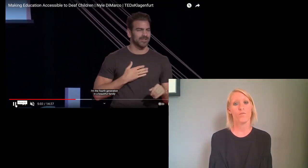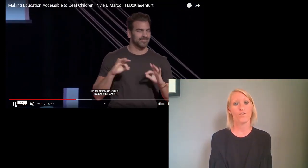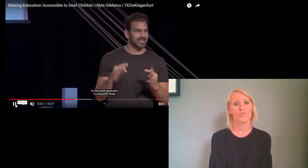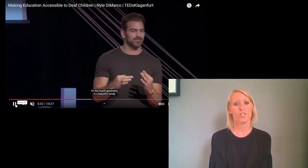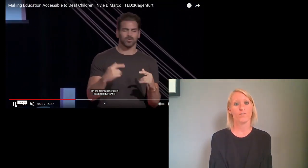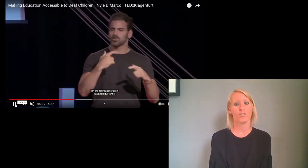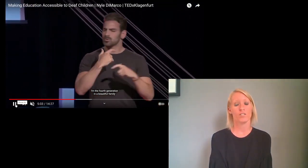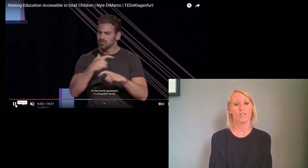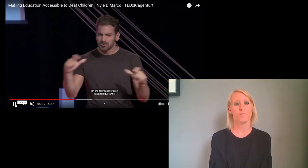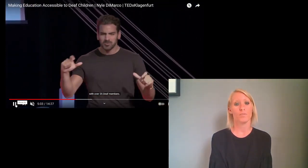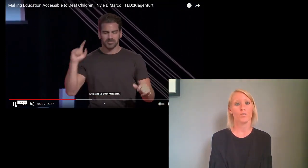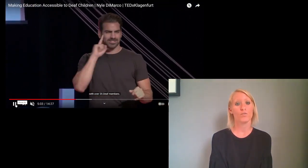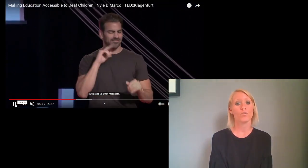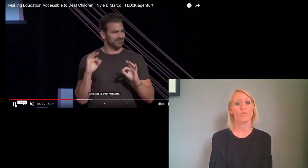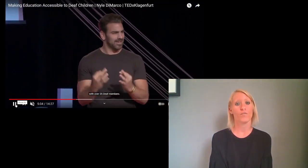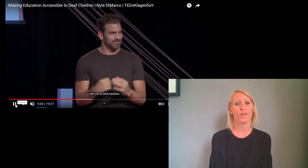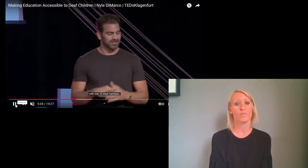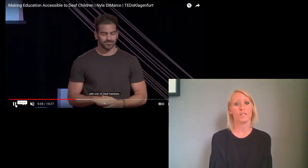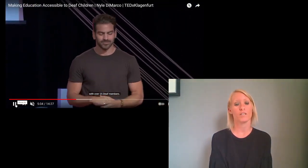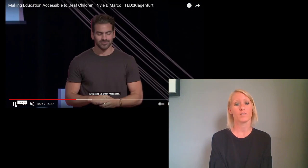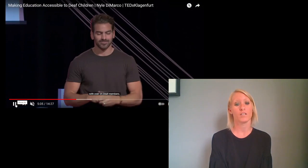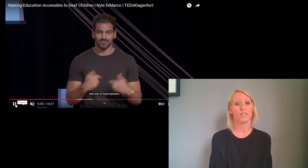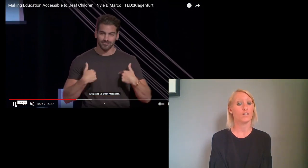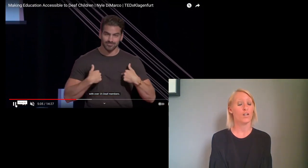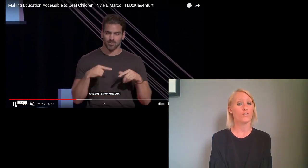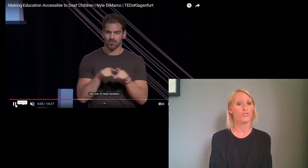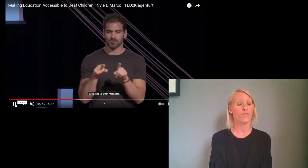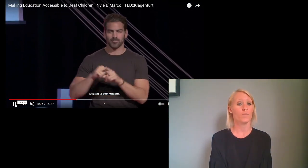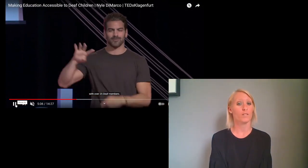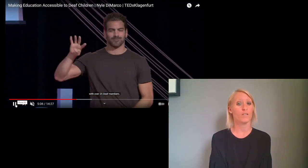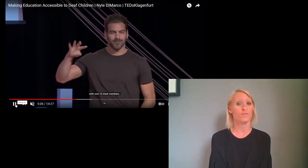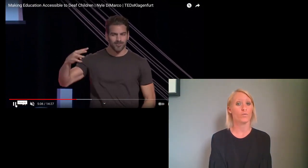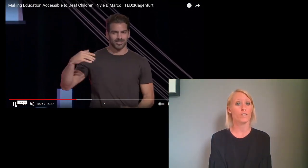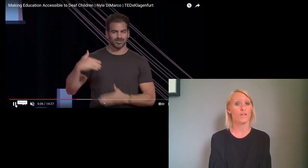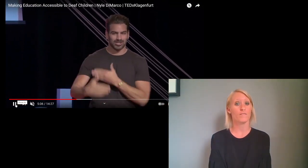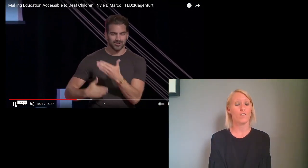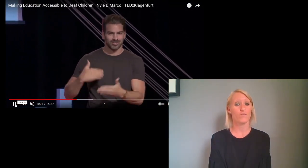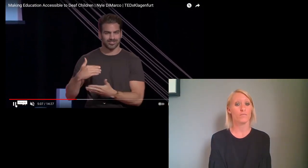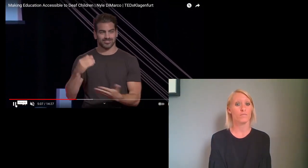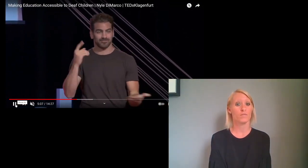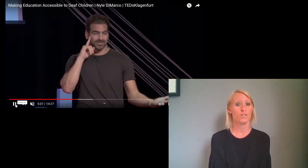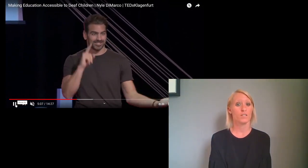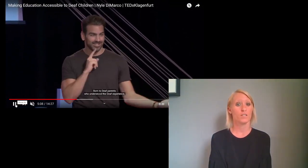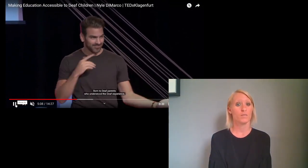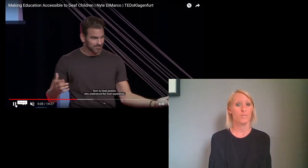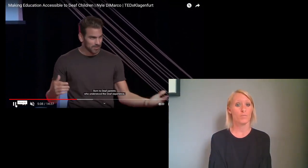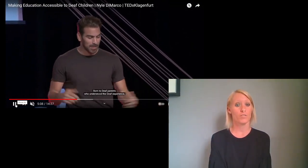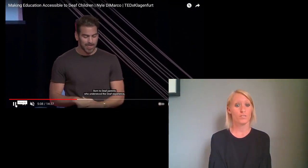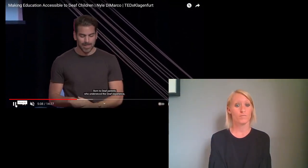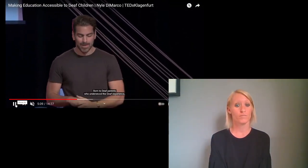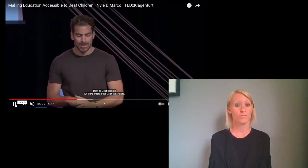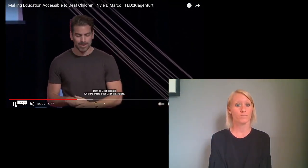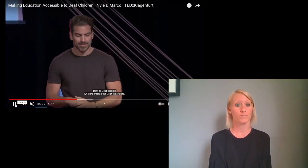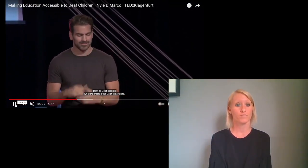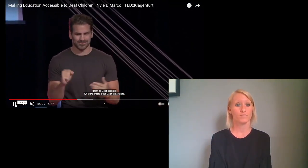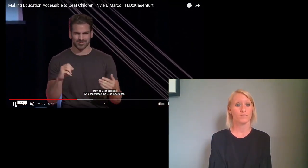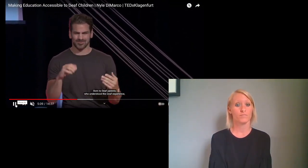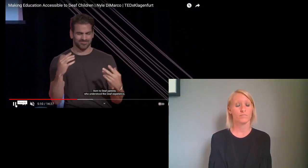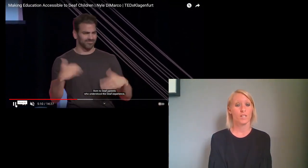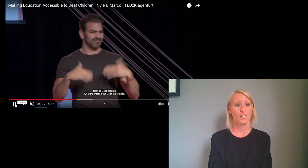I'm the fourth generation in a beautiful family and large family of 25 deaf members.